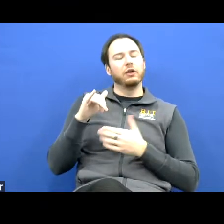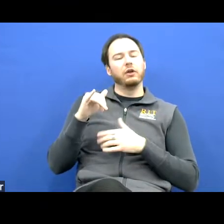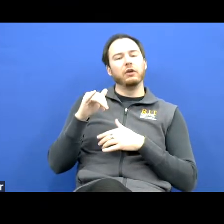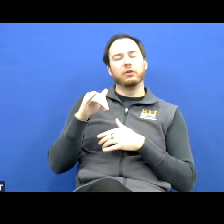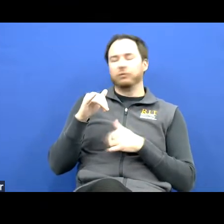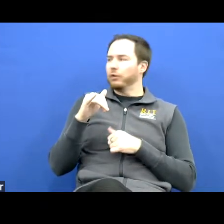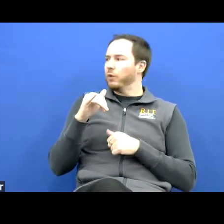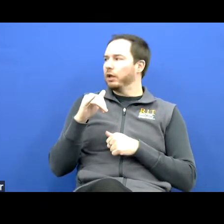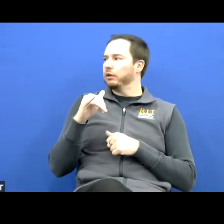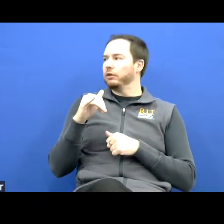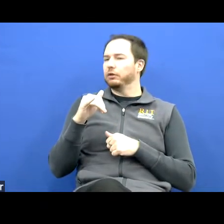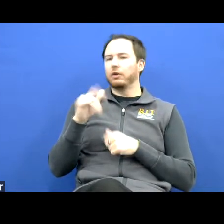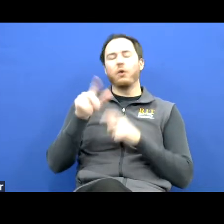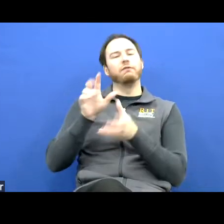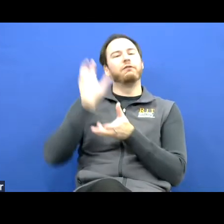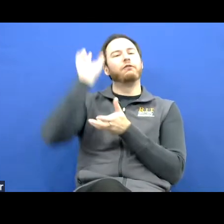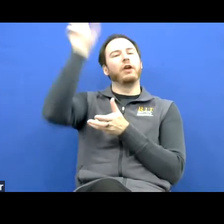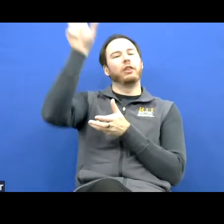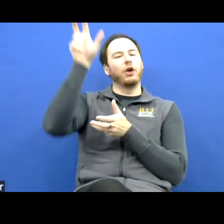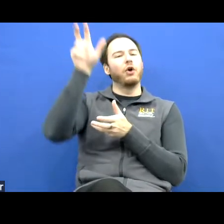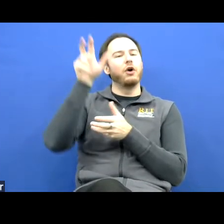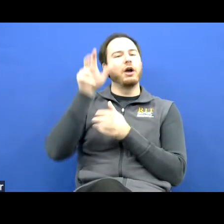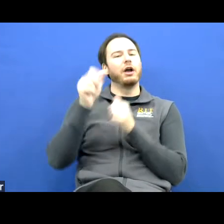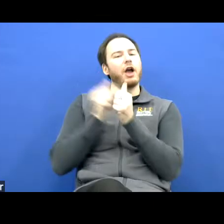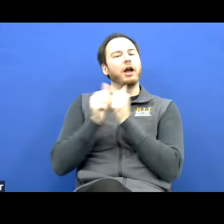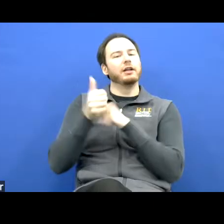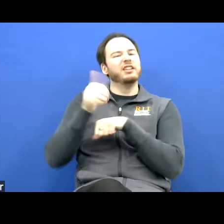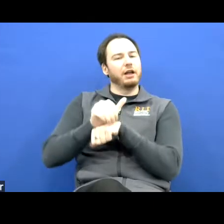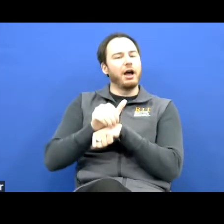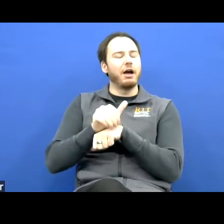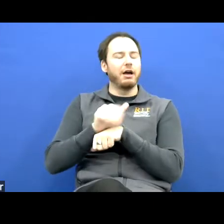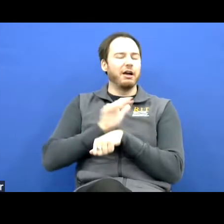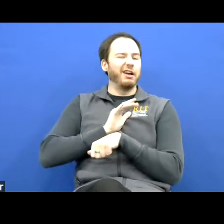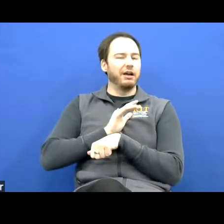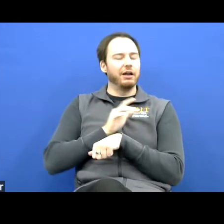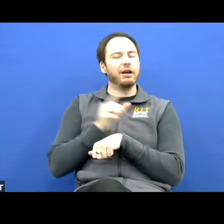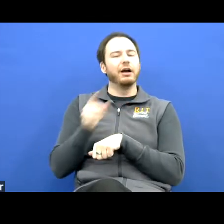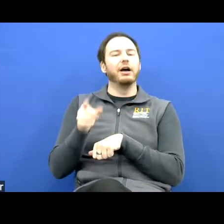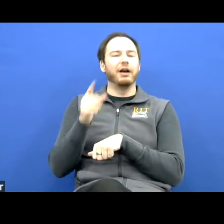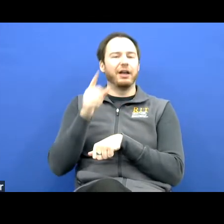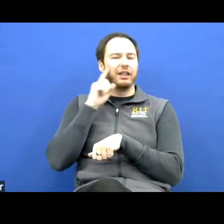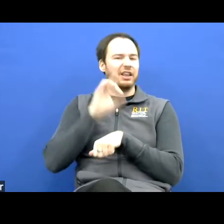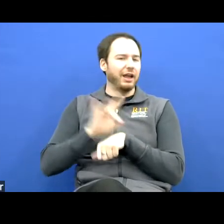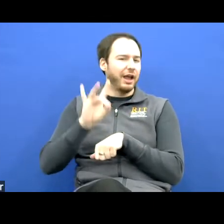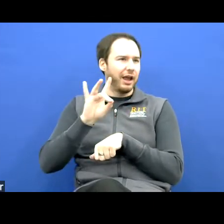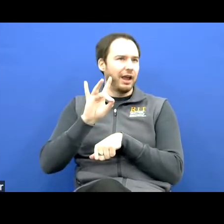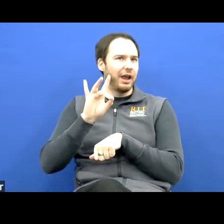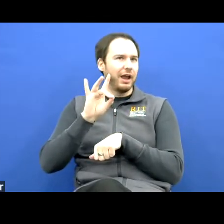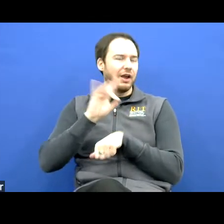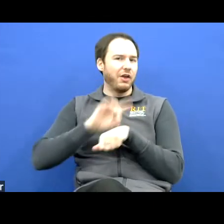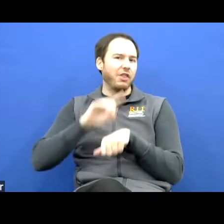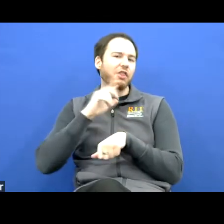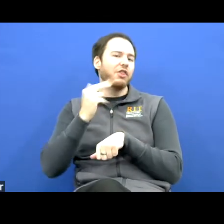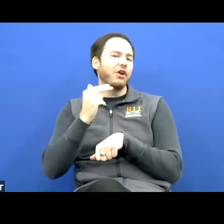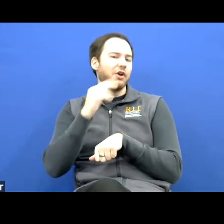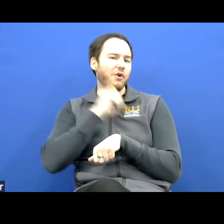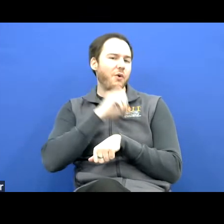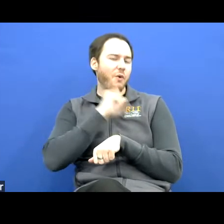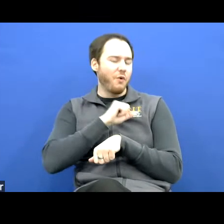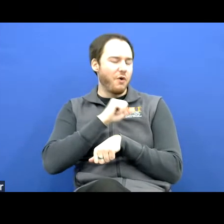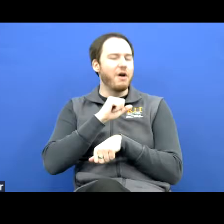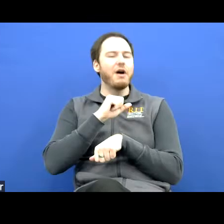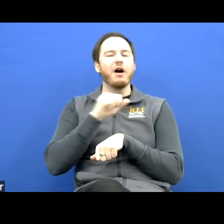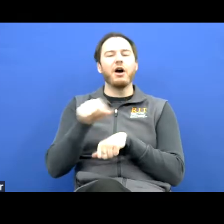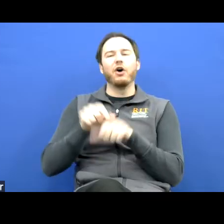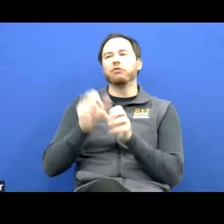contest tonight. And it's a good event. I think it's from 8 to 13-year-olds, boys and girls, and